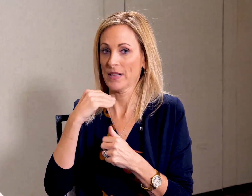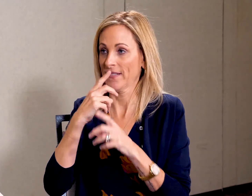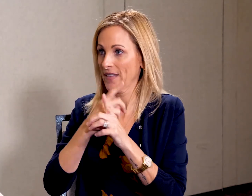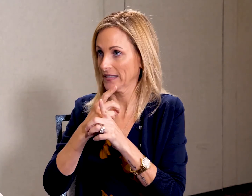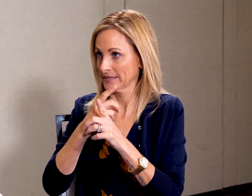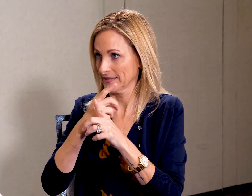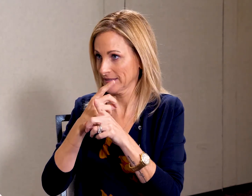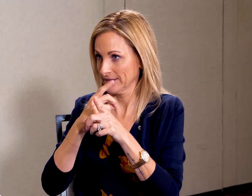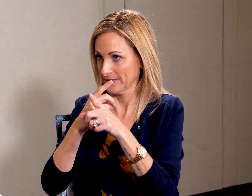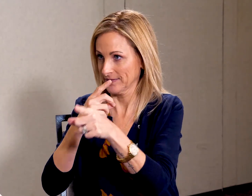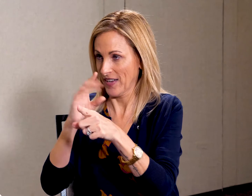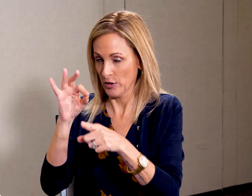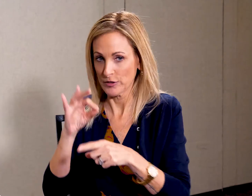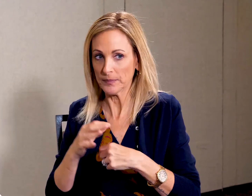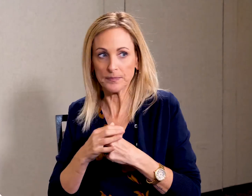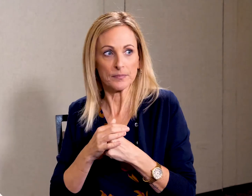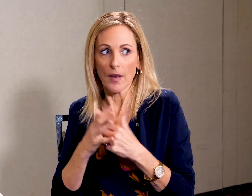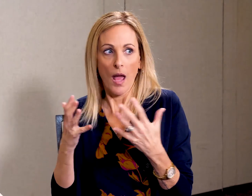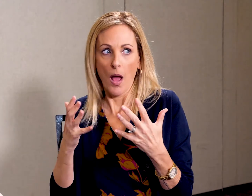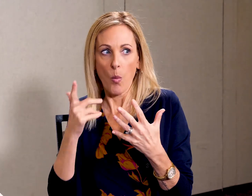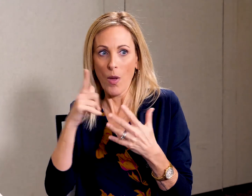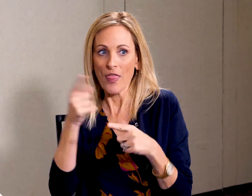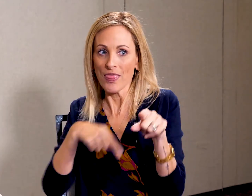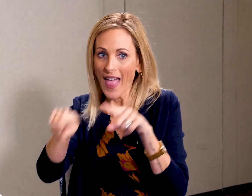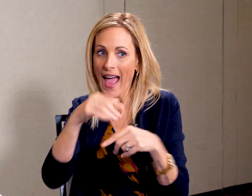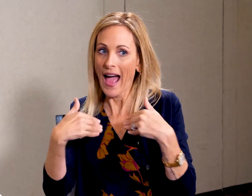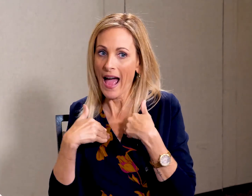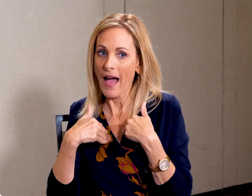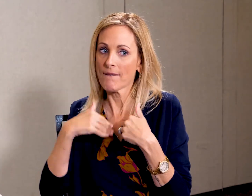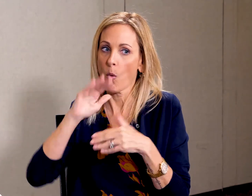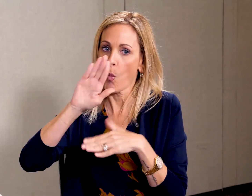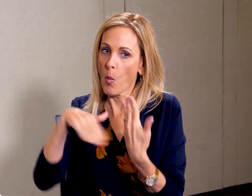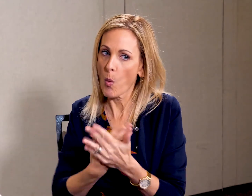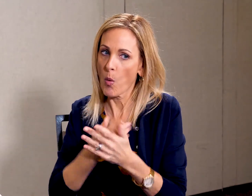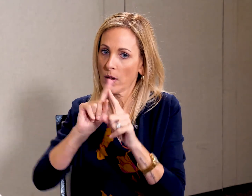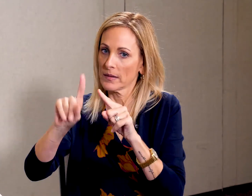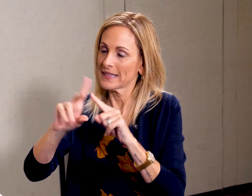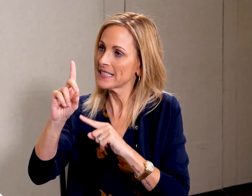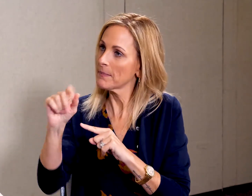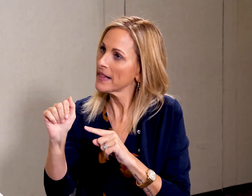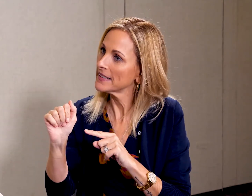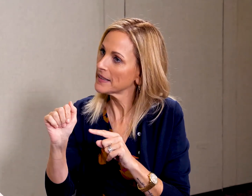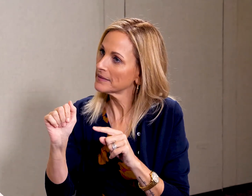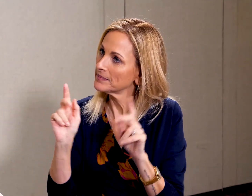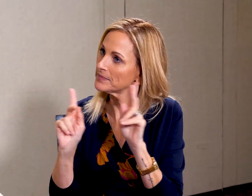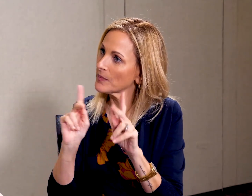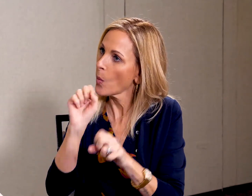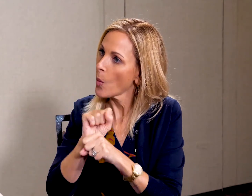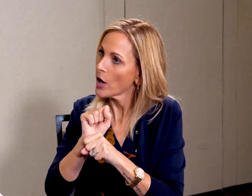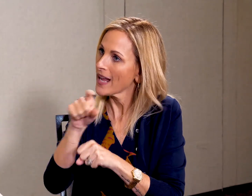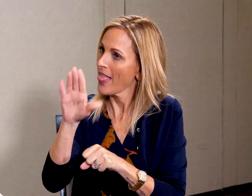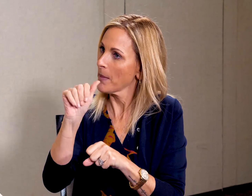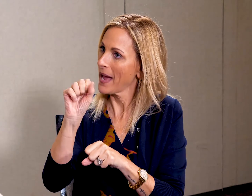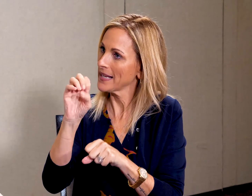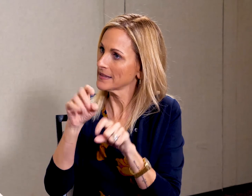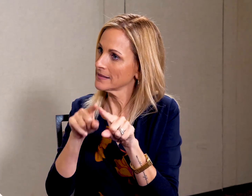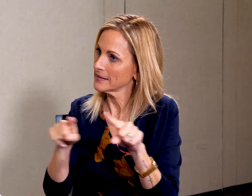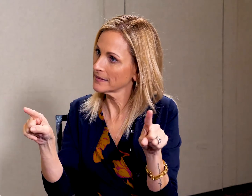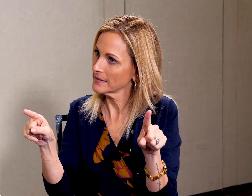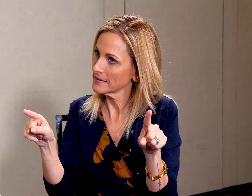the Israeli Defense Forces, and I actually visited a base where they had a variety of individuals with disabilities working on